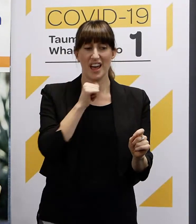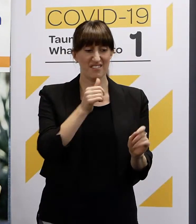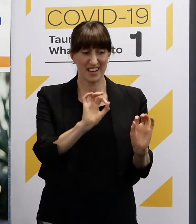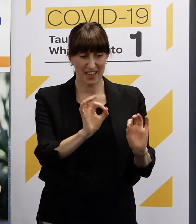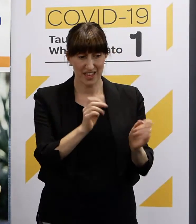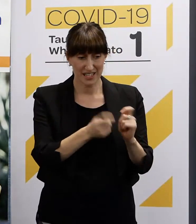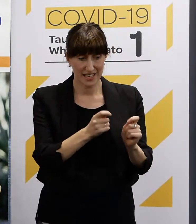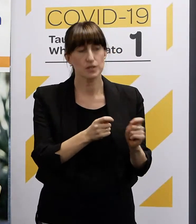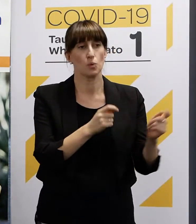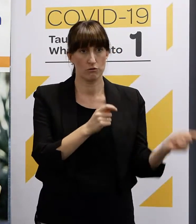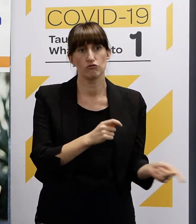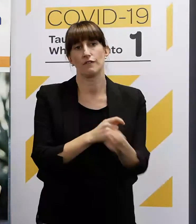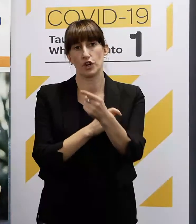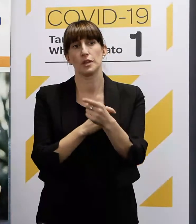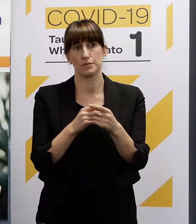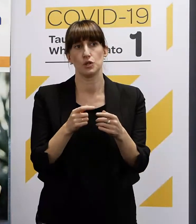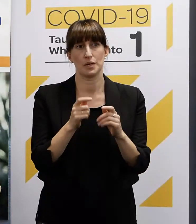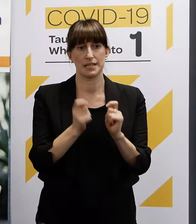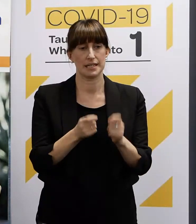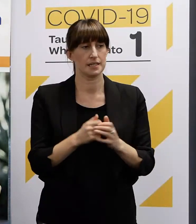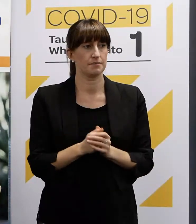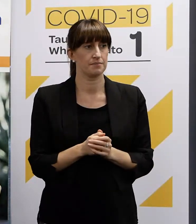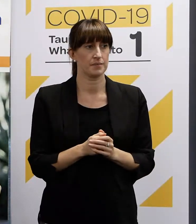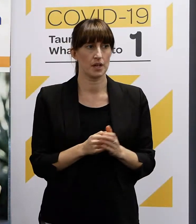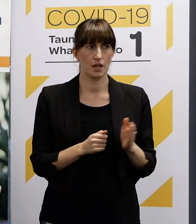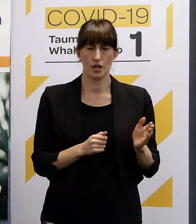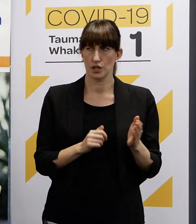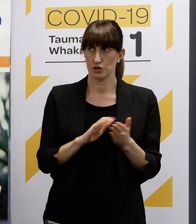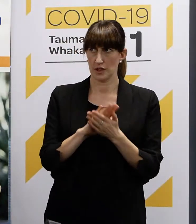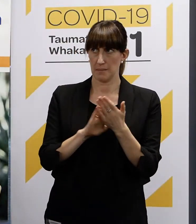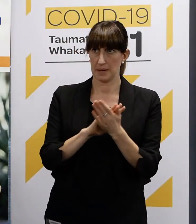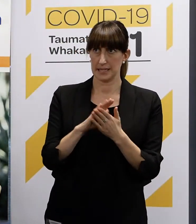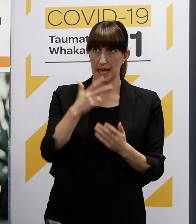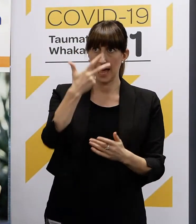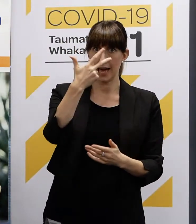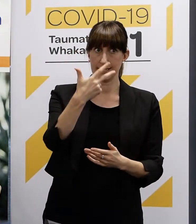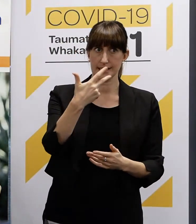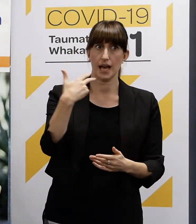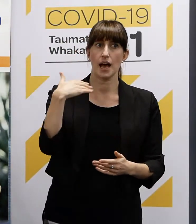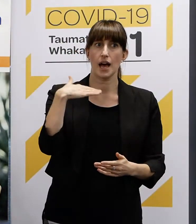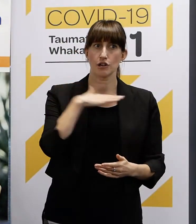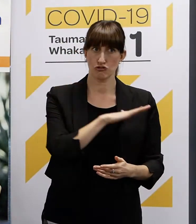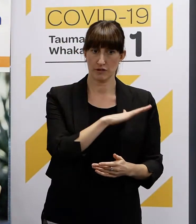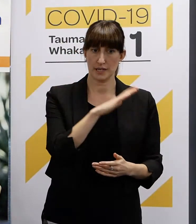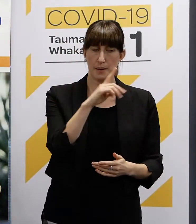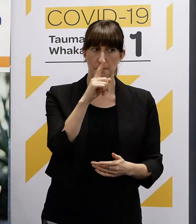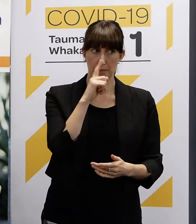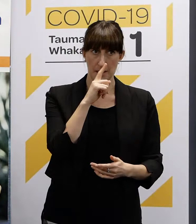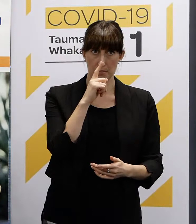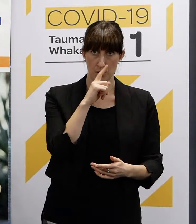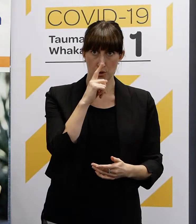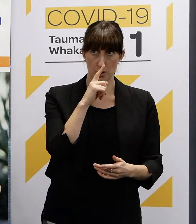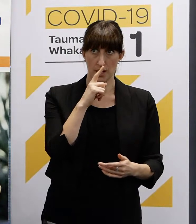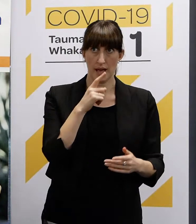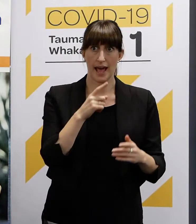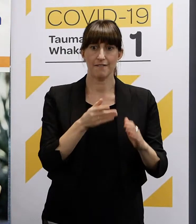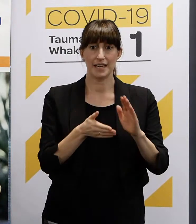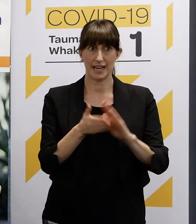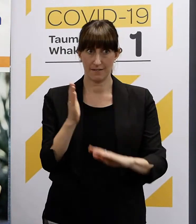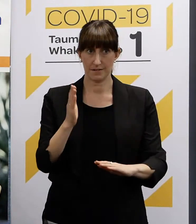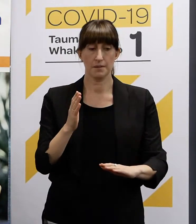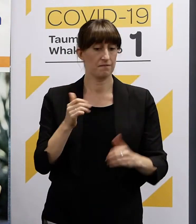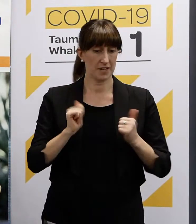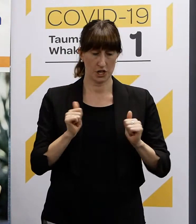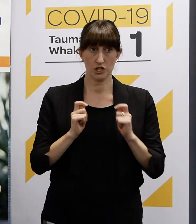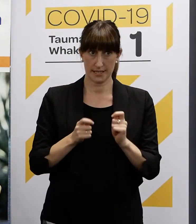refer them for testing. So it's essentially 800 people who left having had a test prior to leaving. At least 800,